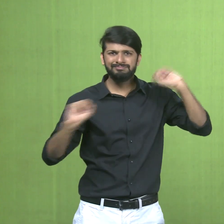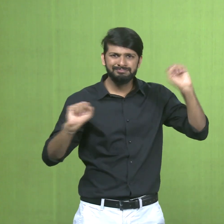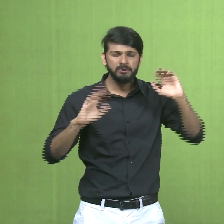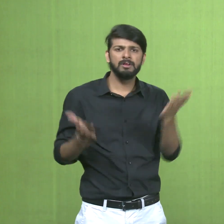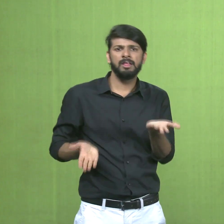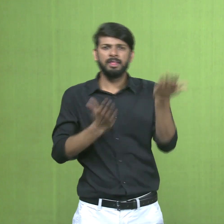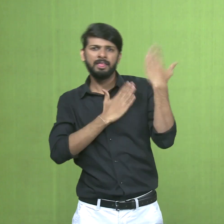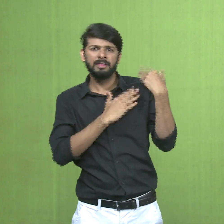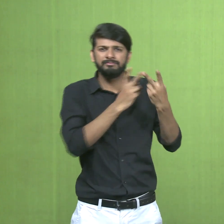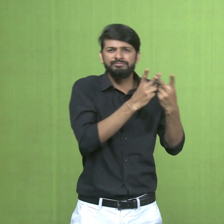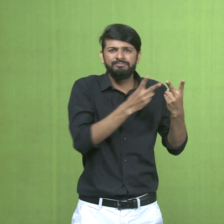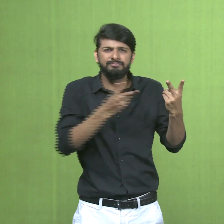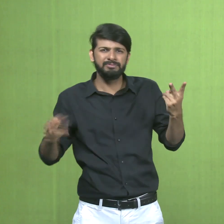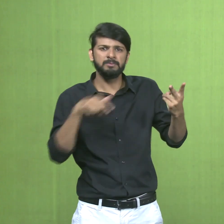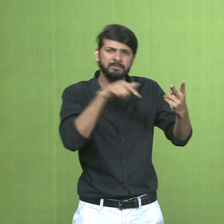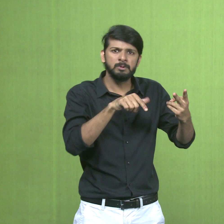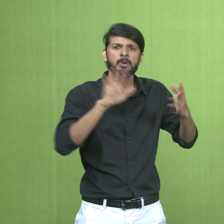towels and scarves,